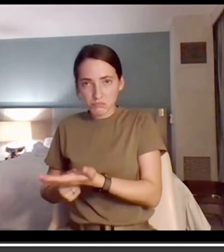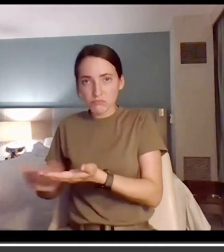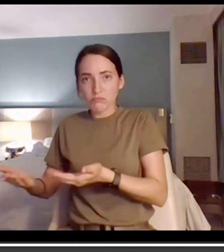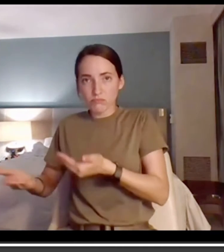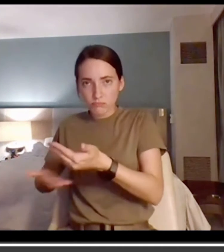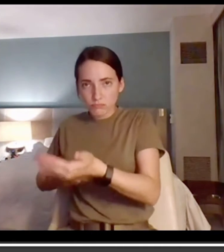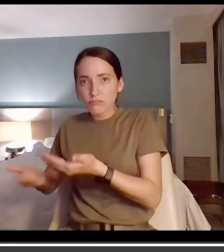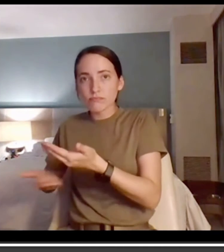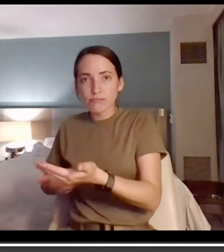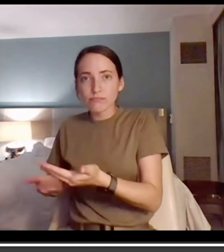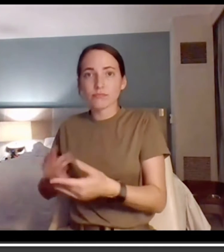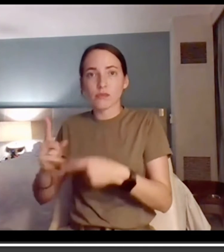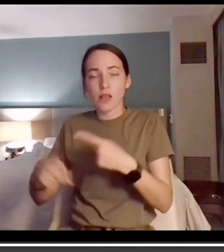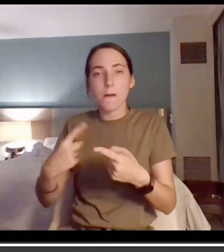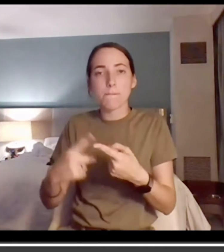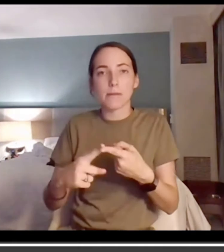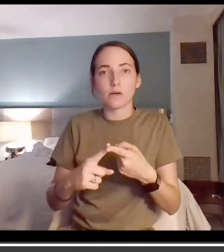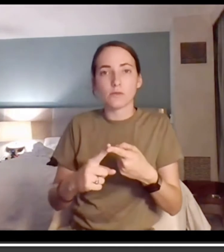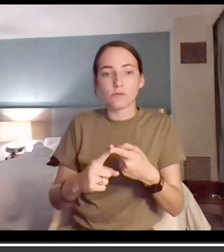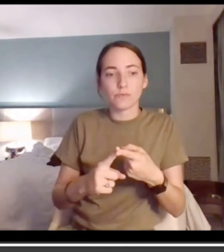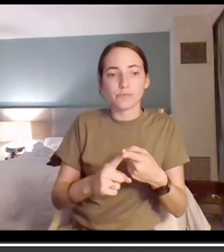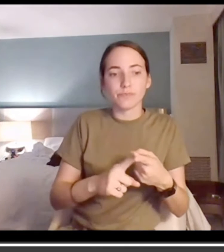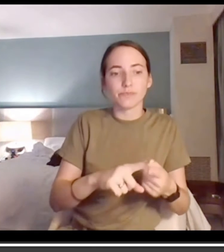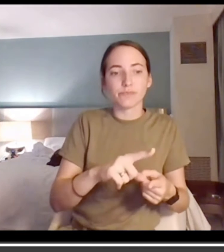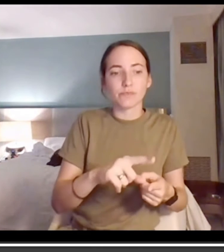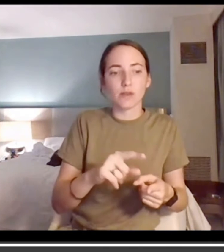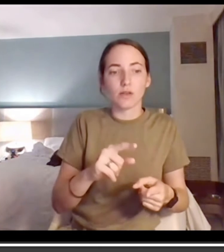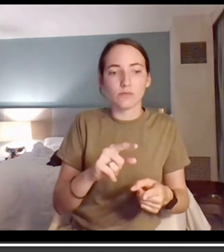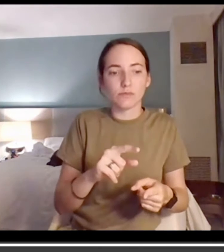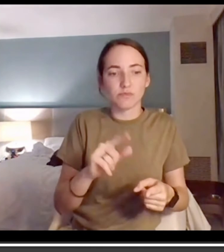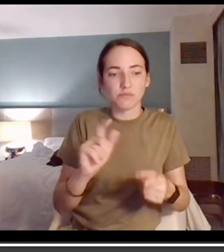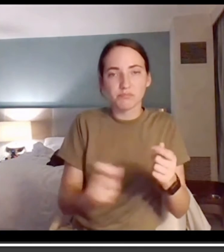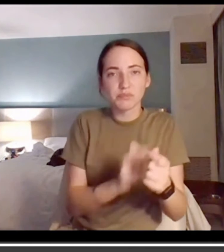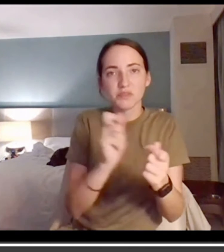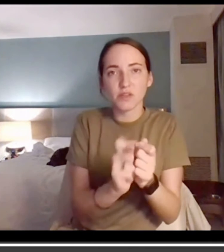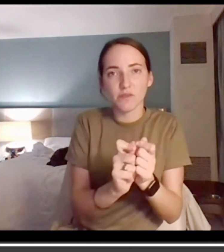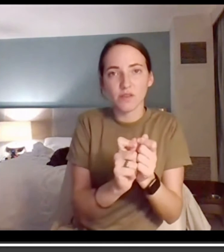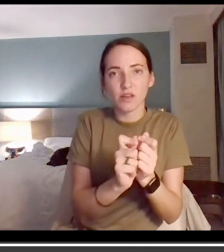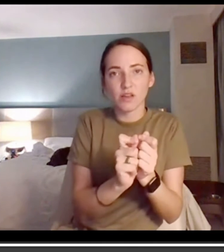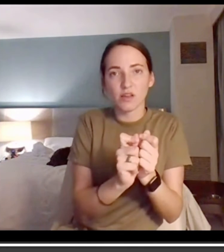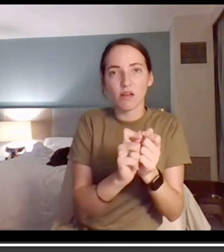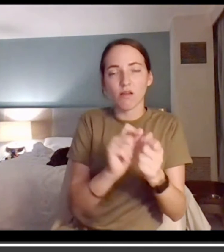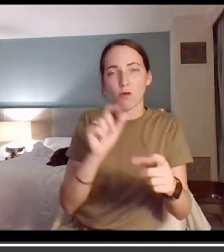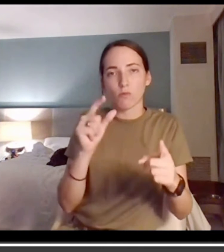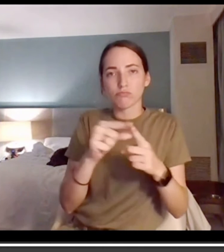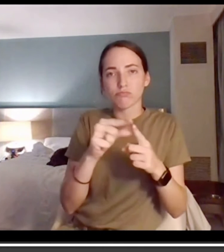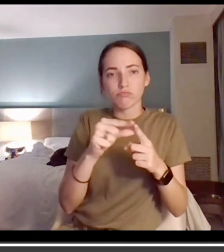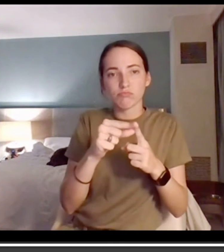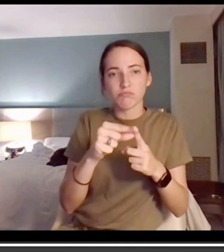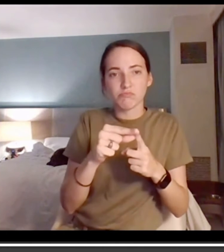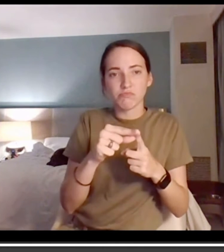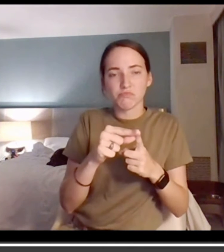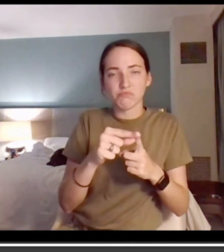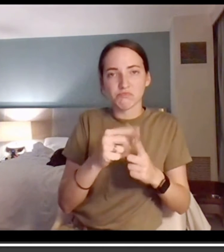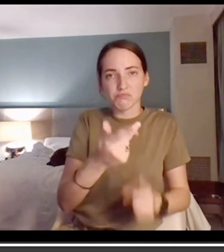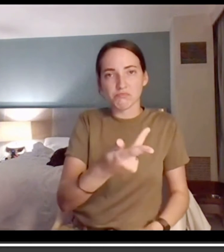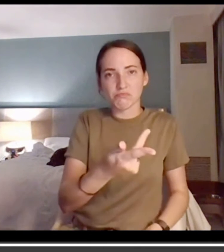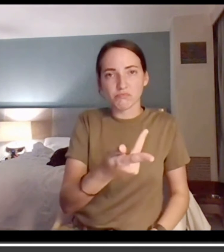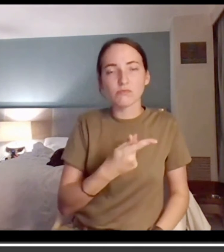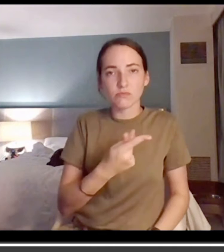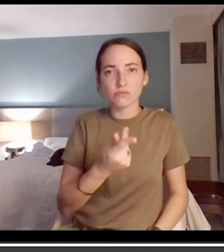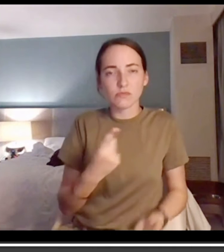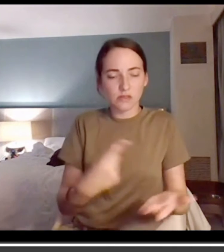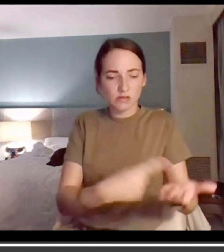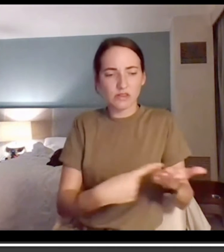functional capacity. We'll develop the strongest argument. And here, a lot of times, I'll have a client with 3 or 4 different things or 5 or 6 different